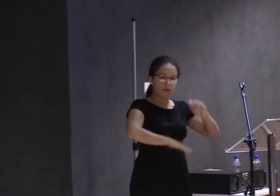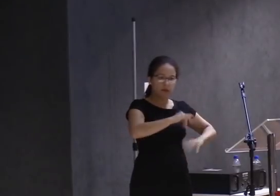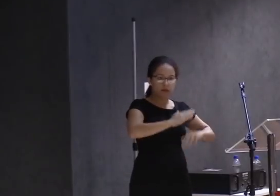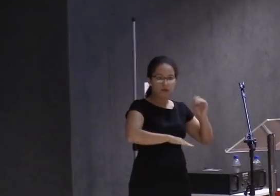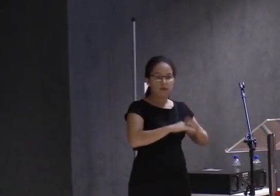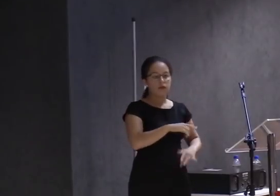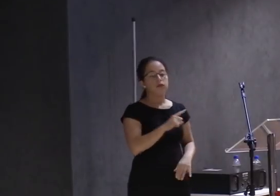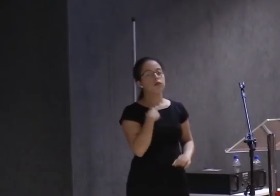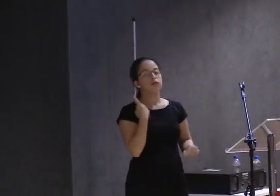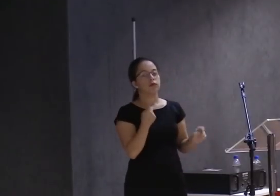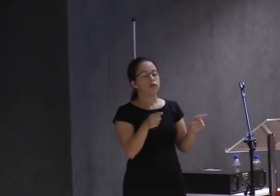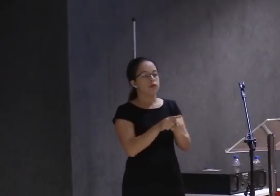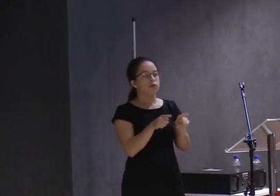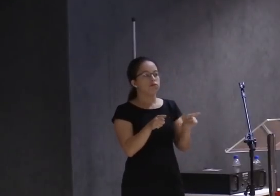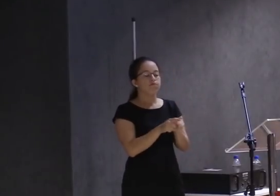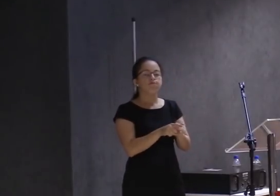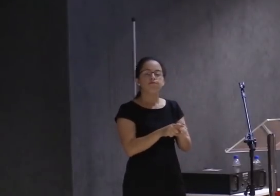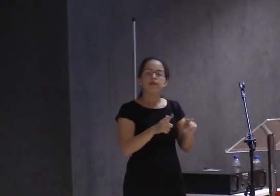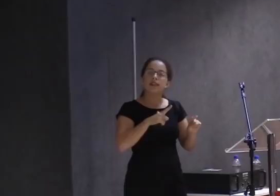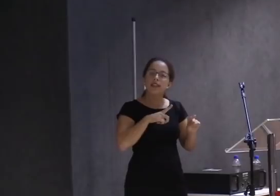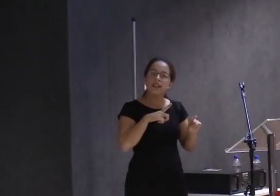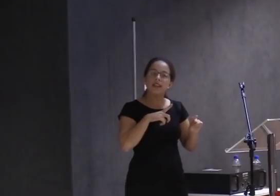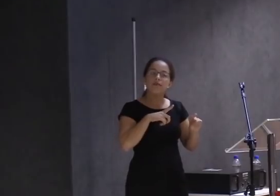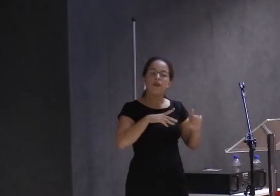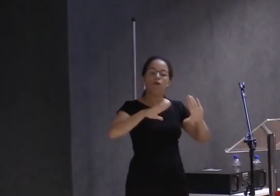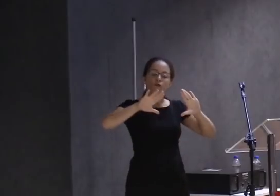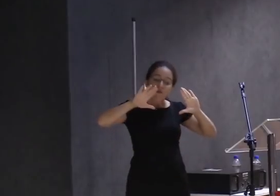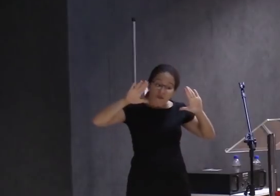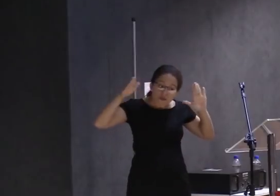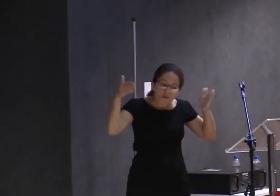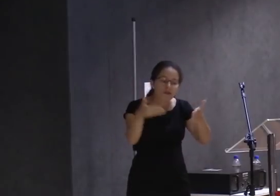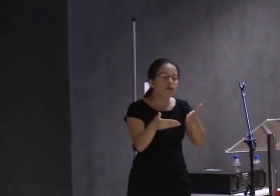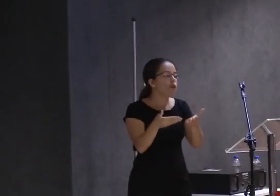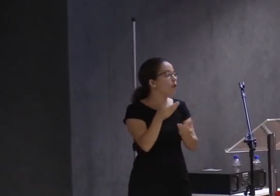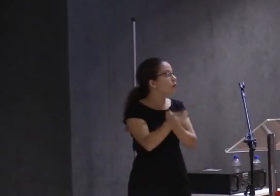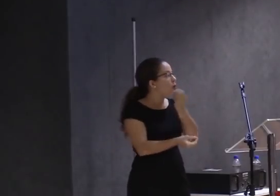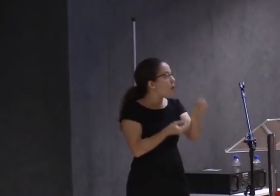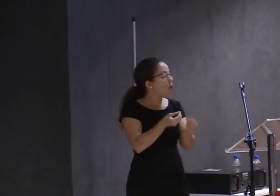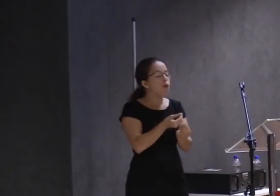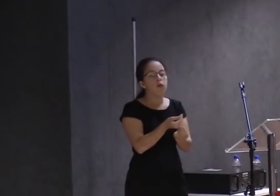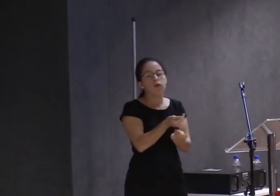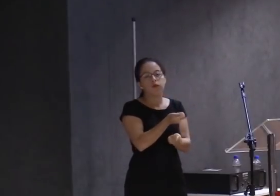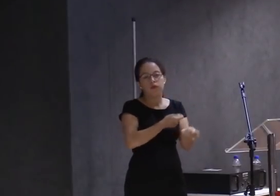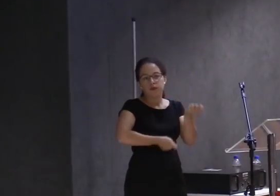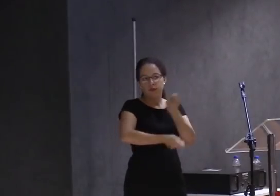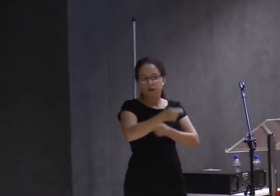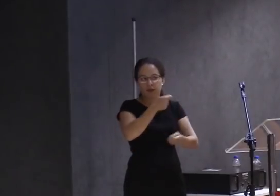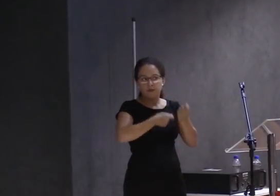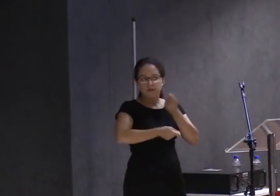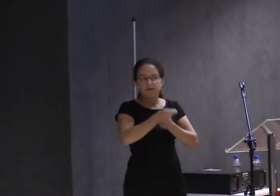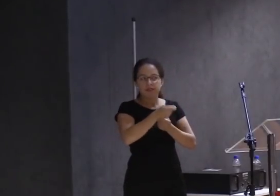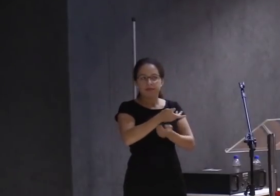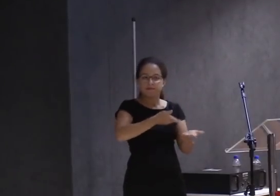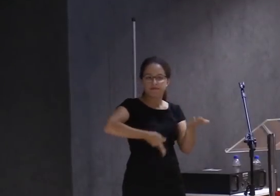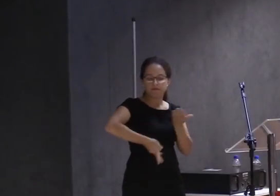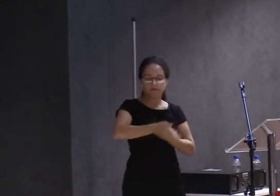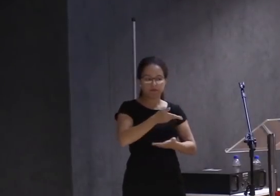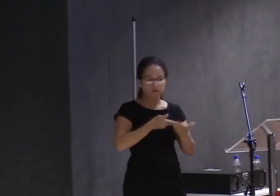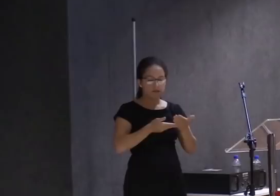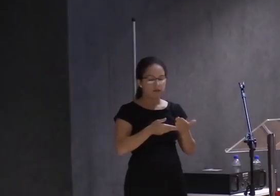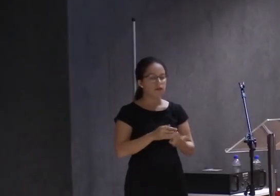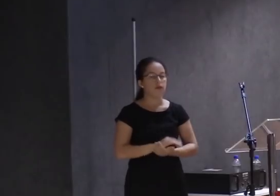we also have a strong emphasis on bioeconomy. Eles têm